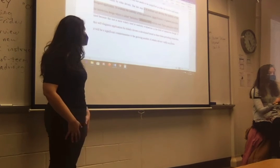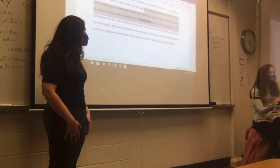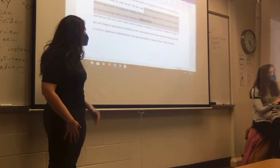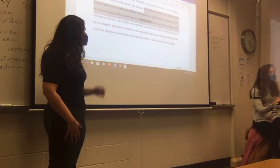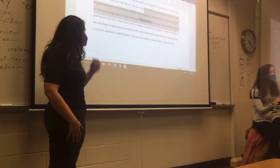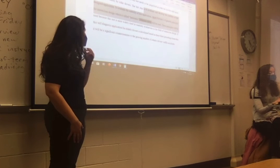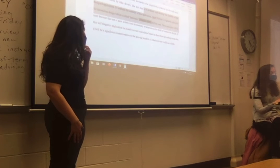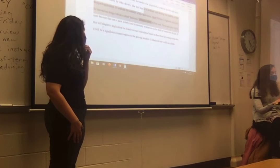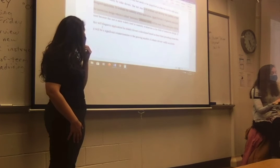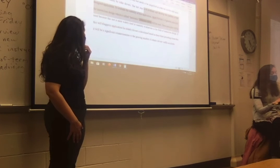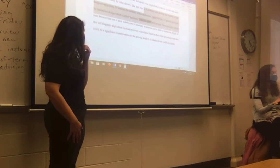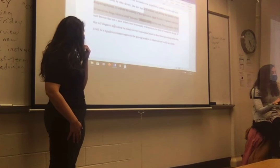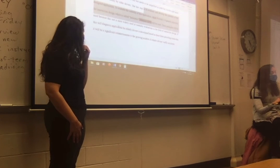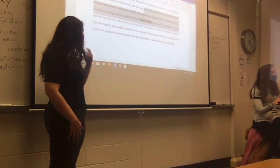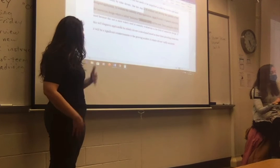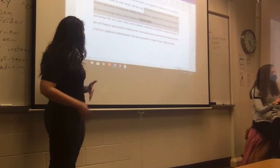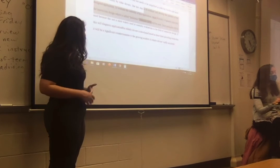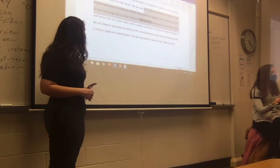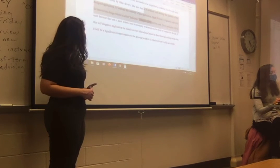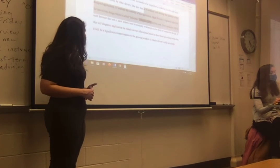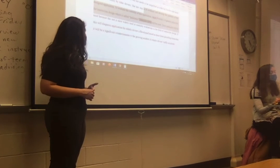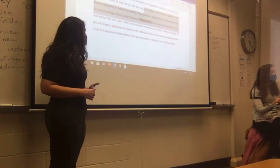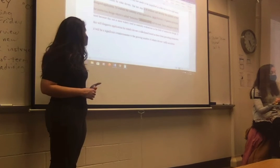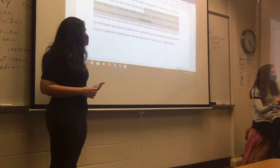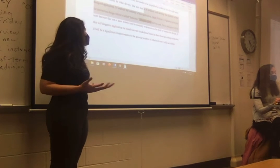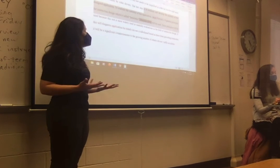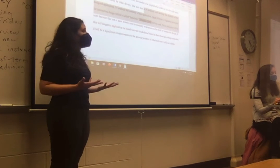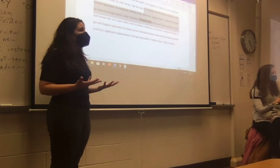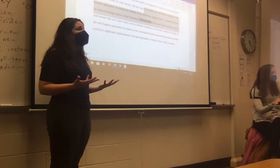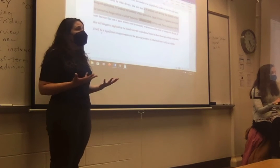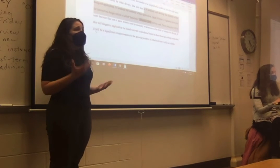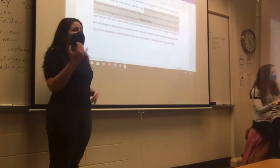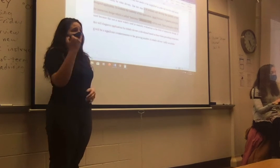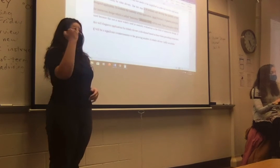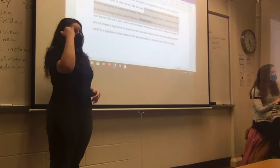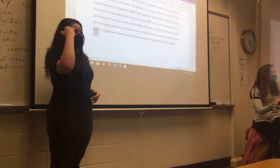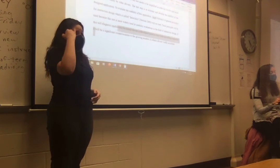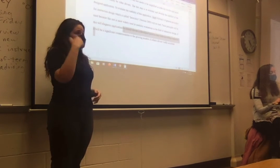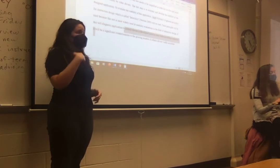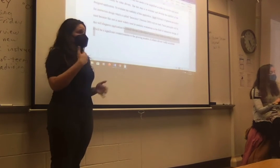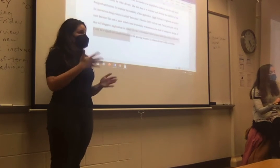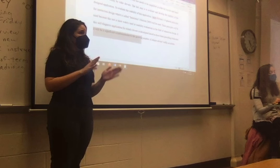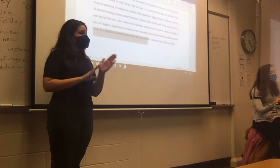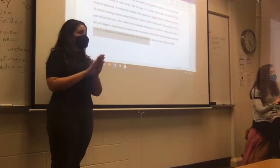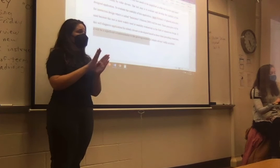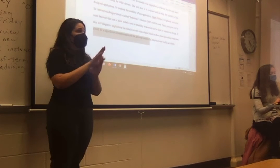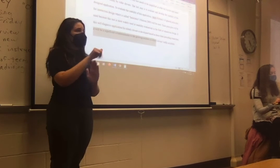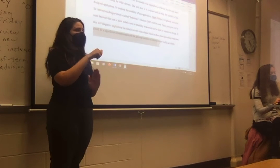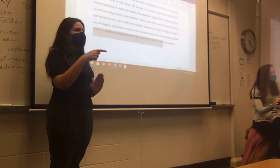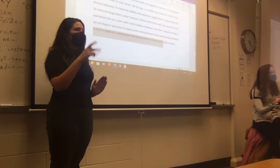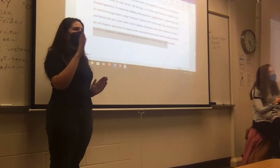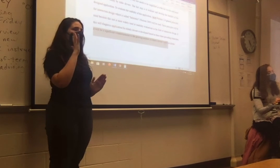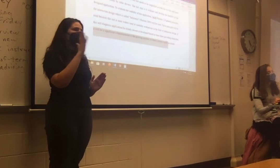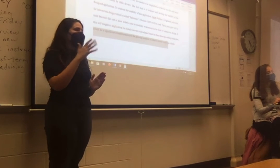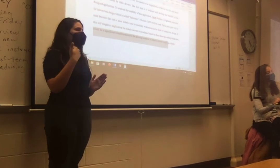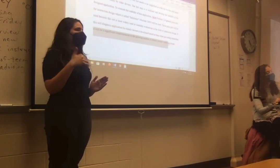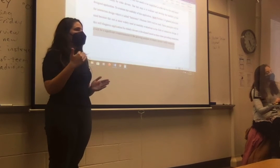So if this application is developed, it will be a significant countermeasure to the growing number of